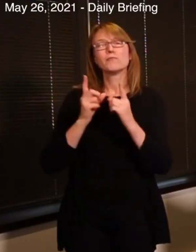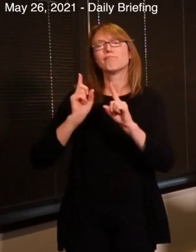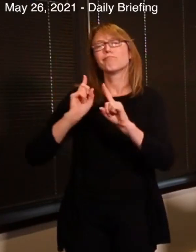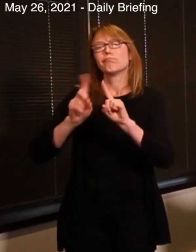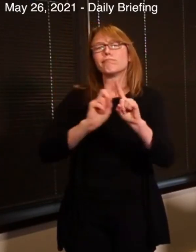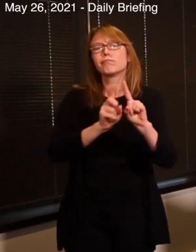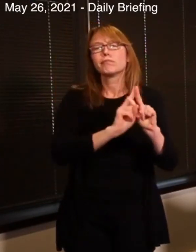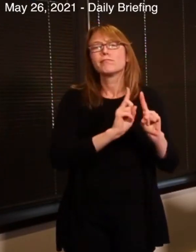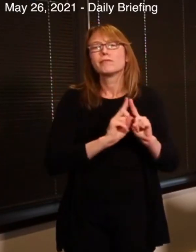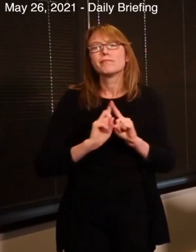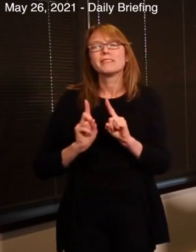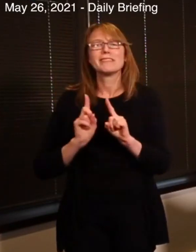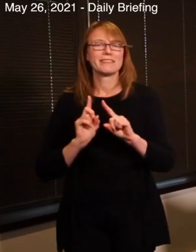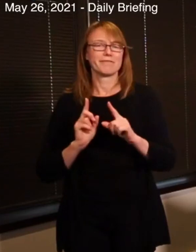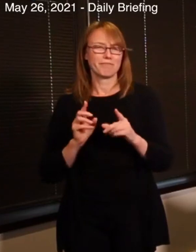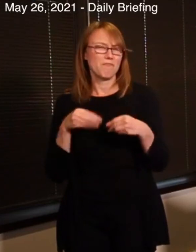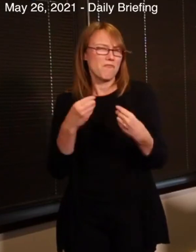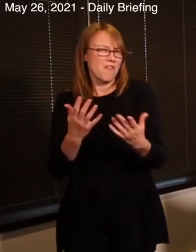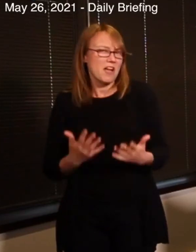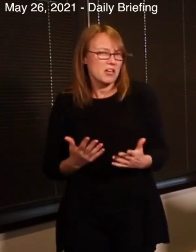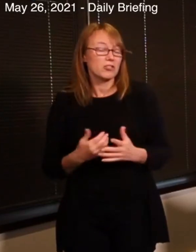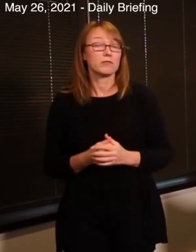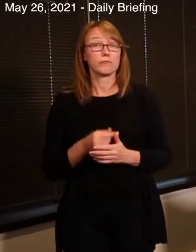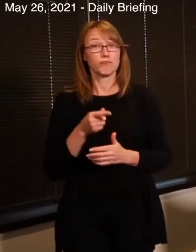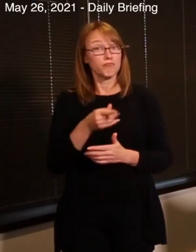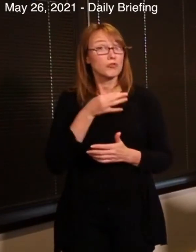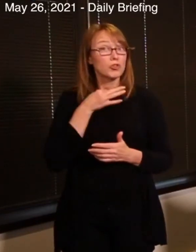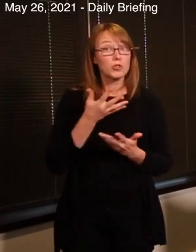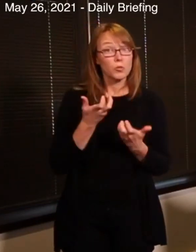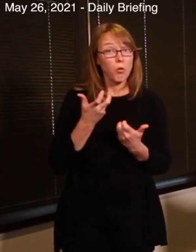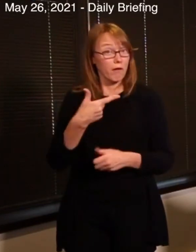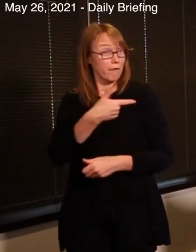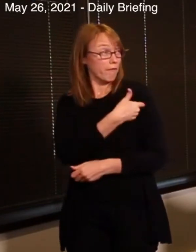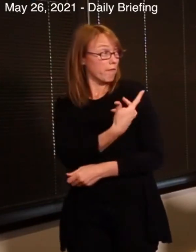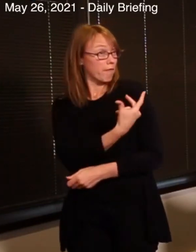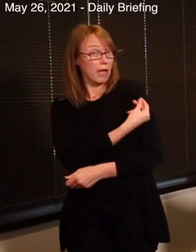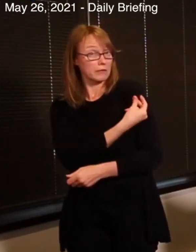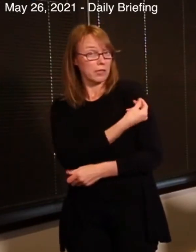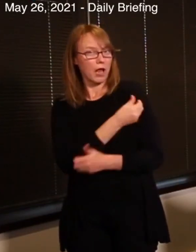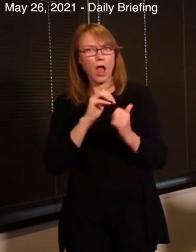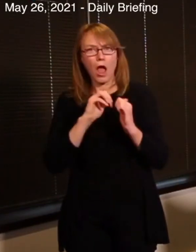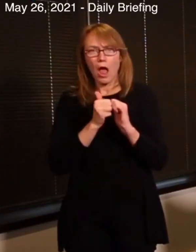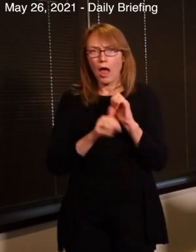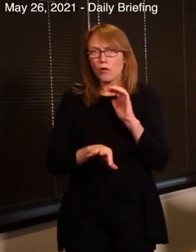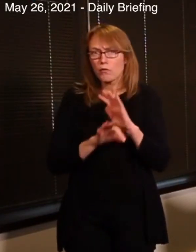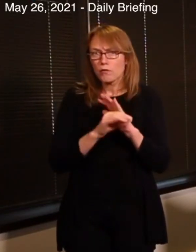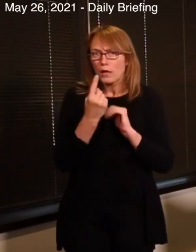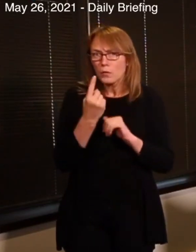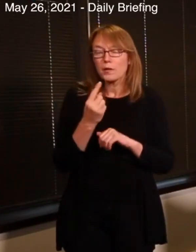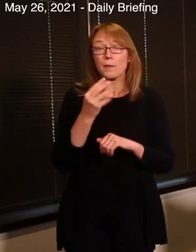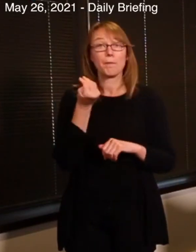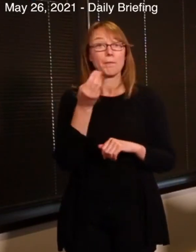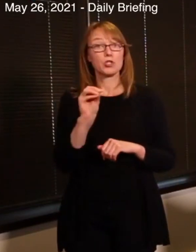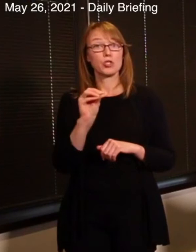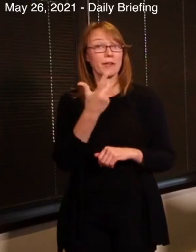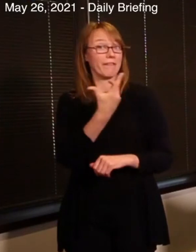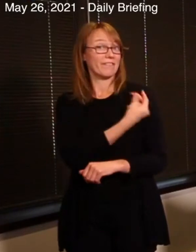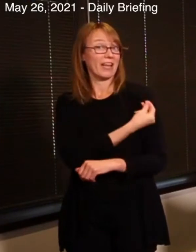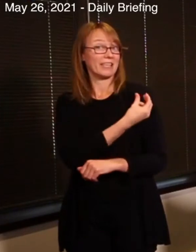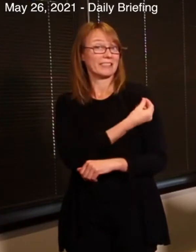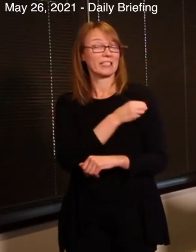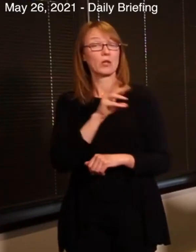to you if you'd like to get vaccinated. You can find options through the Missouri Vaccine Navigator website, which is